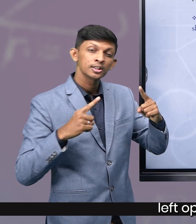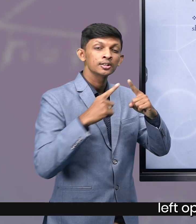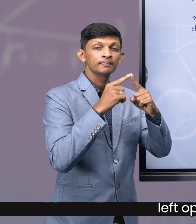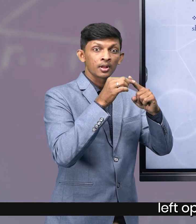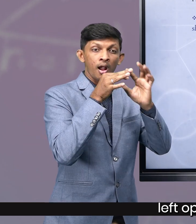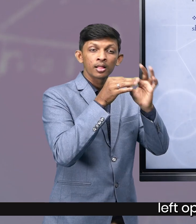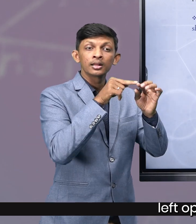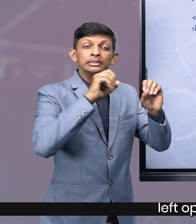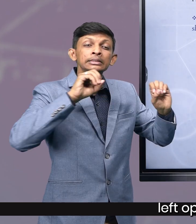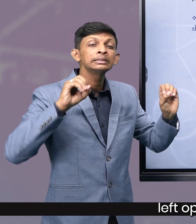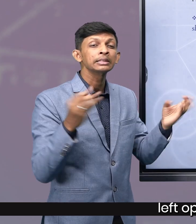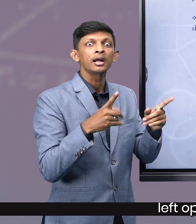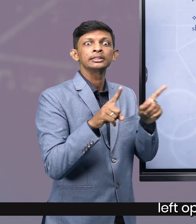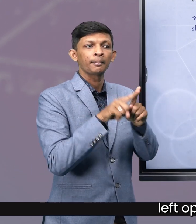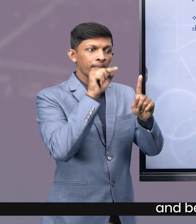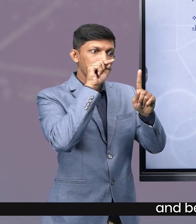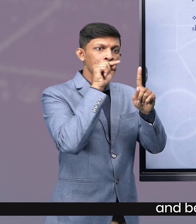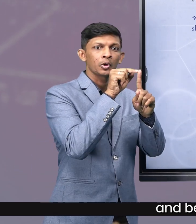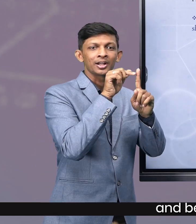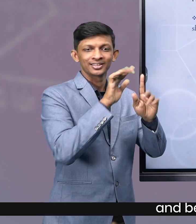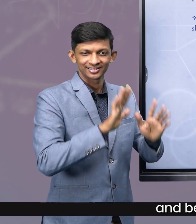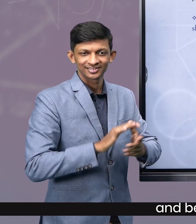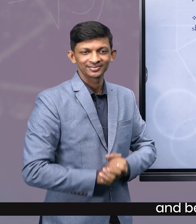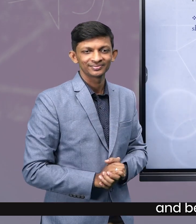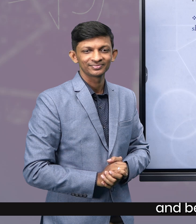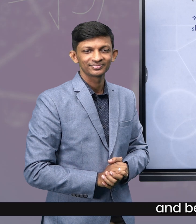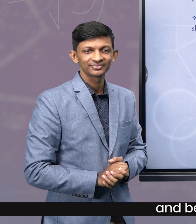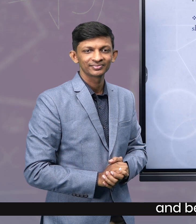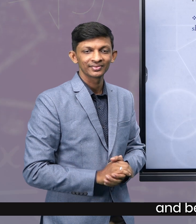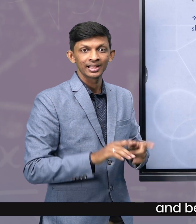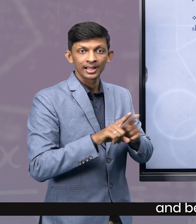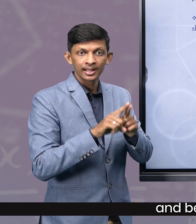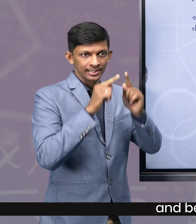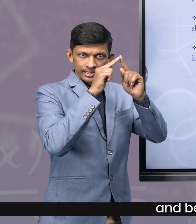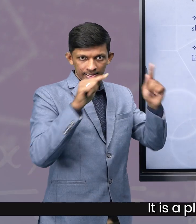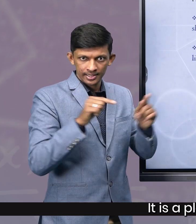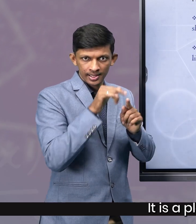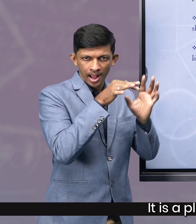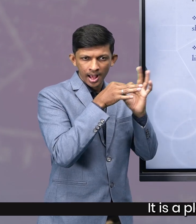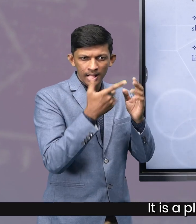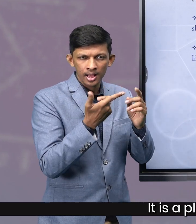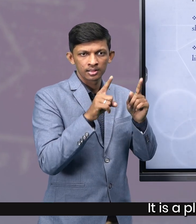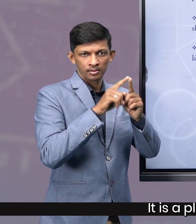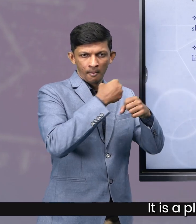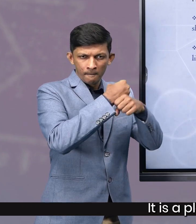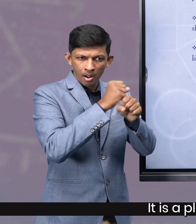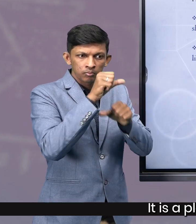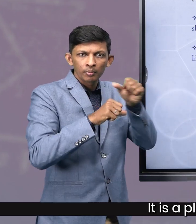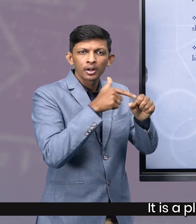shape. It ends and begins at the same point. It is a plane shape, that is,